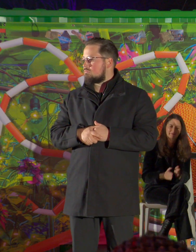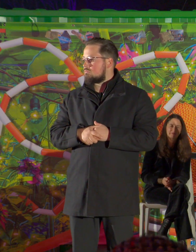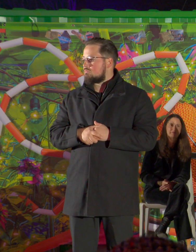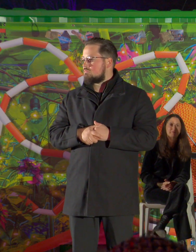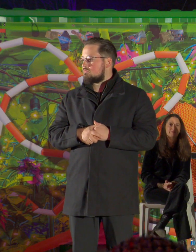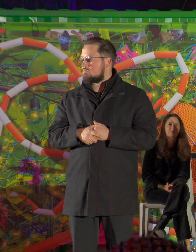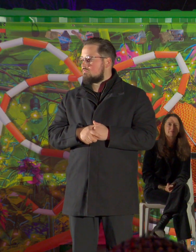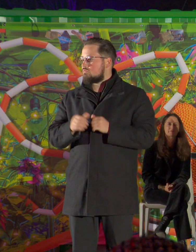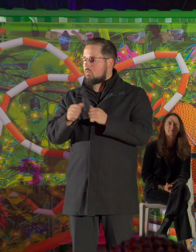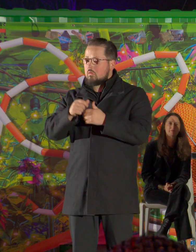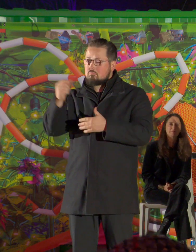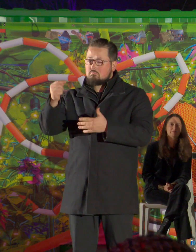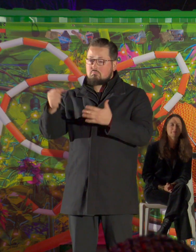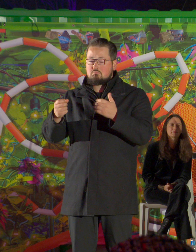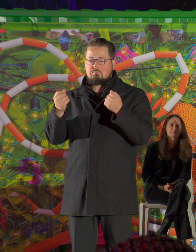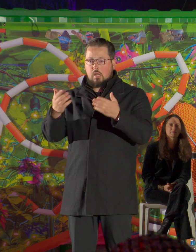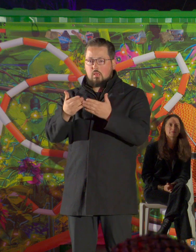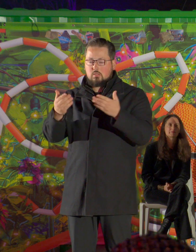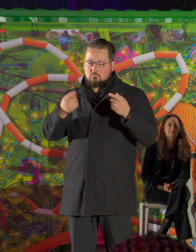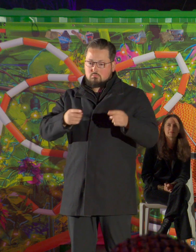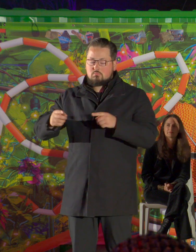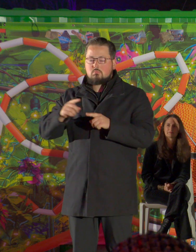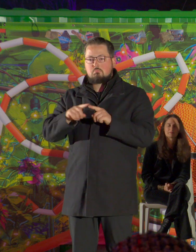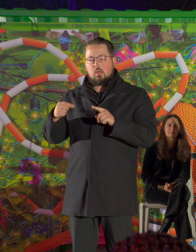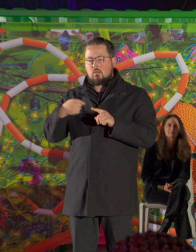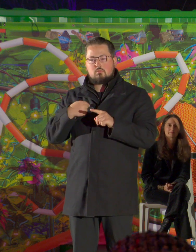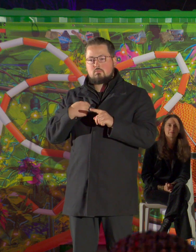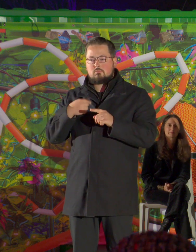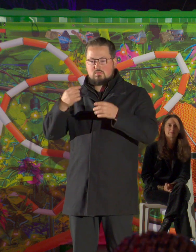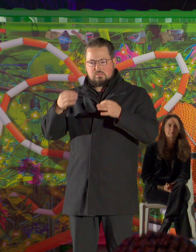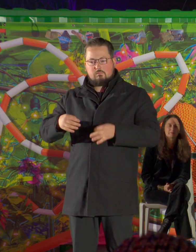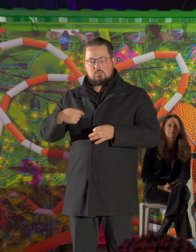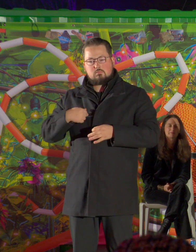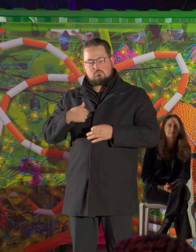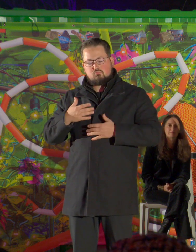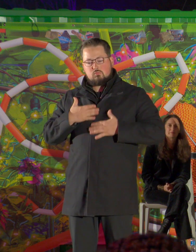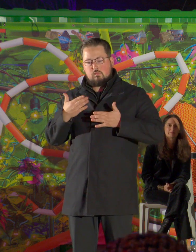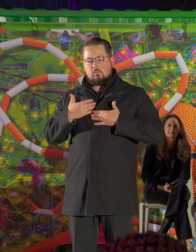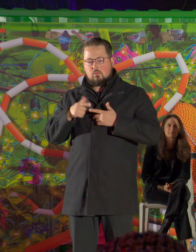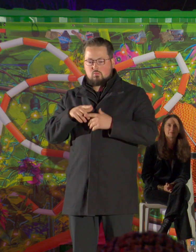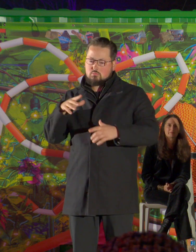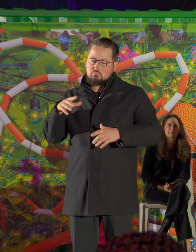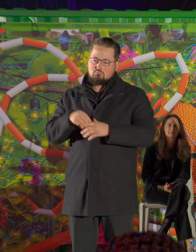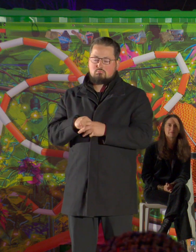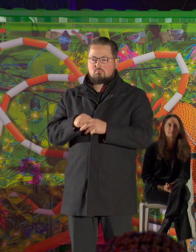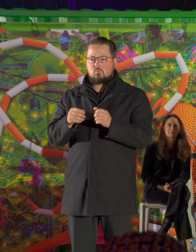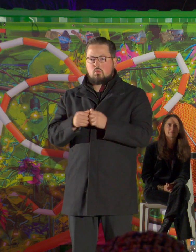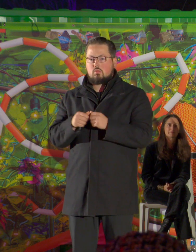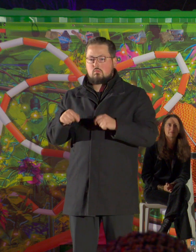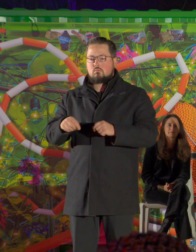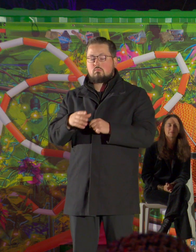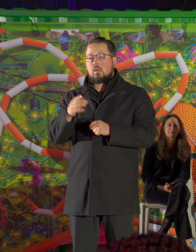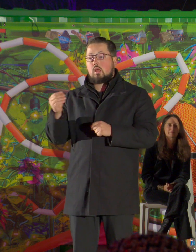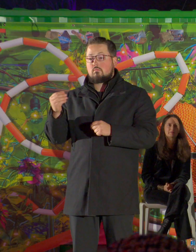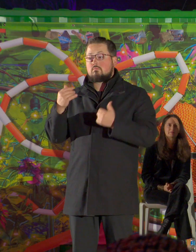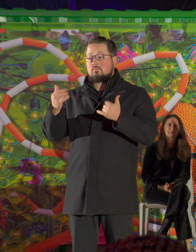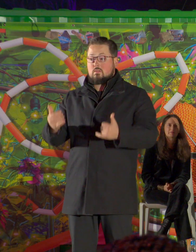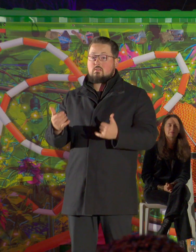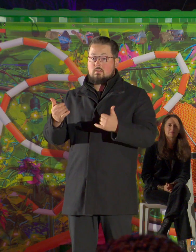With all the things that I have going on, this was definitely something that I'm so grateful to be brought into. And without